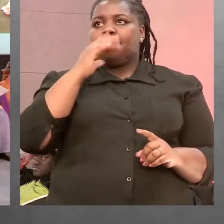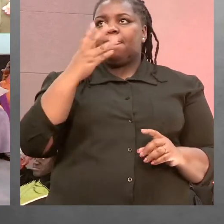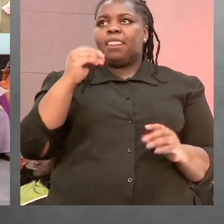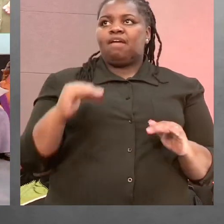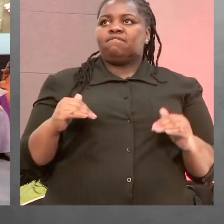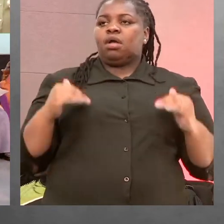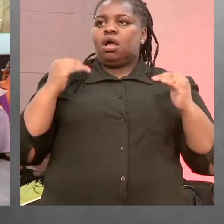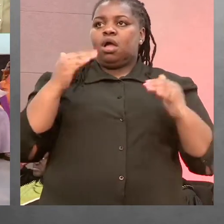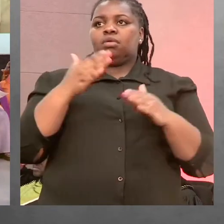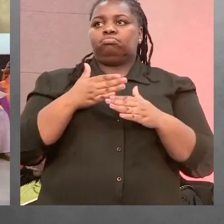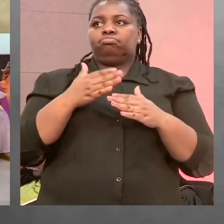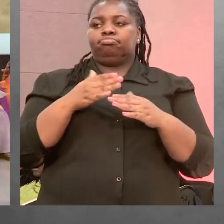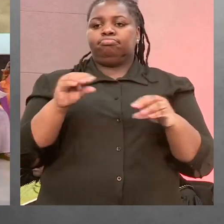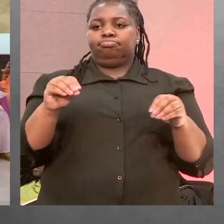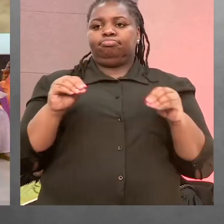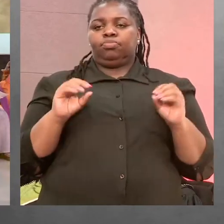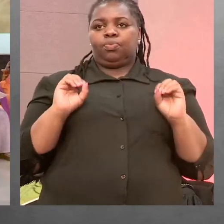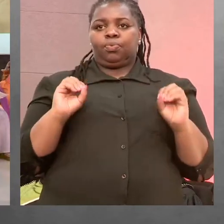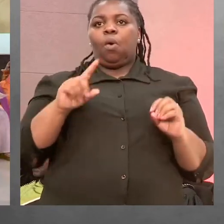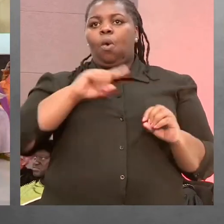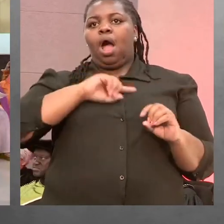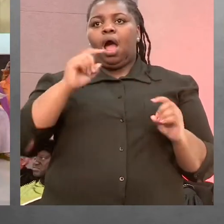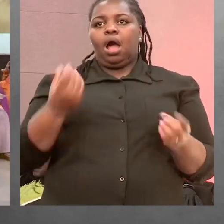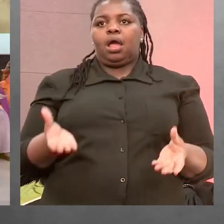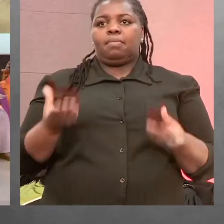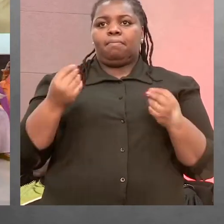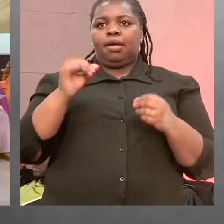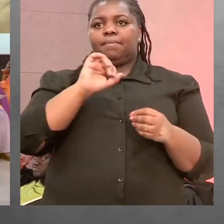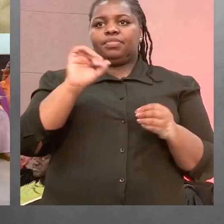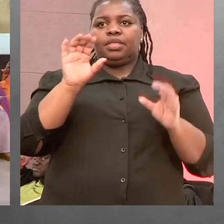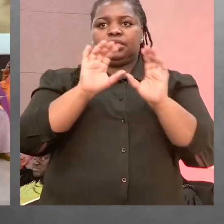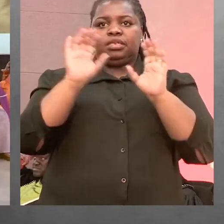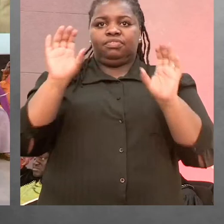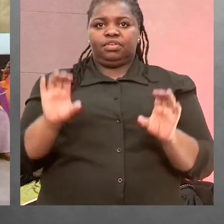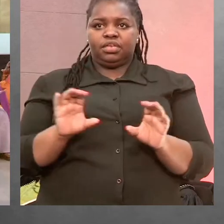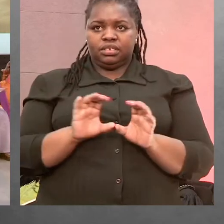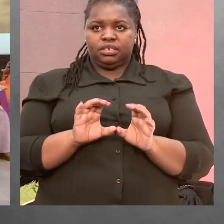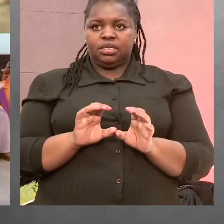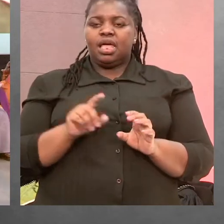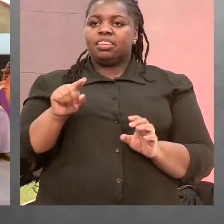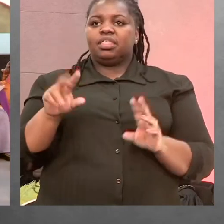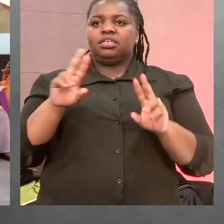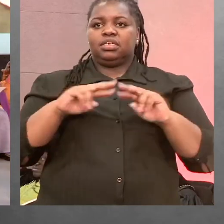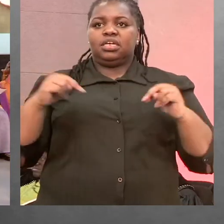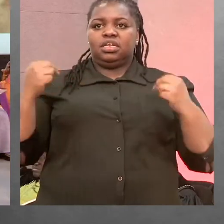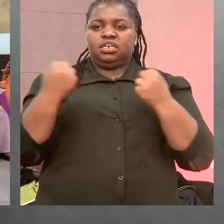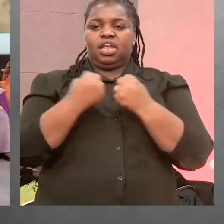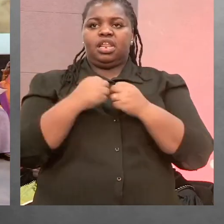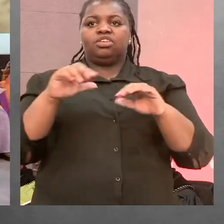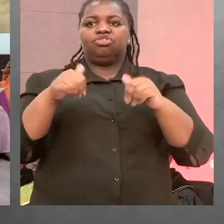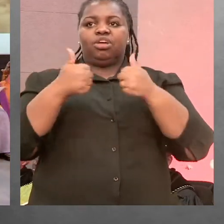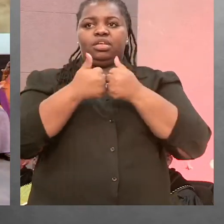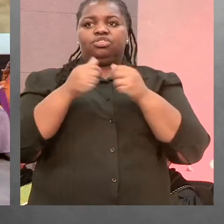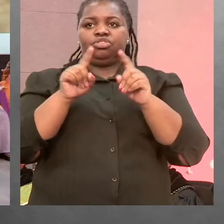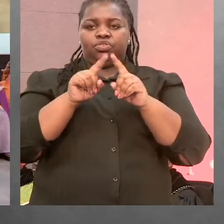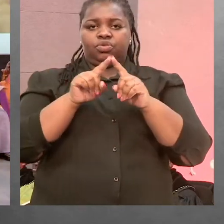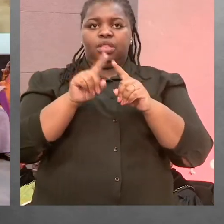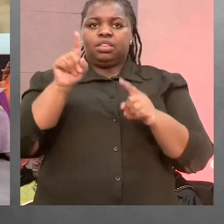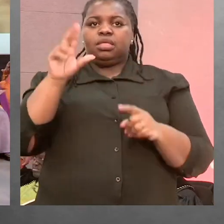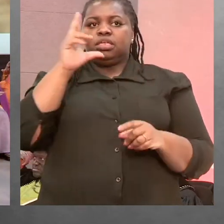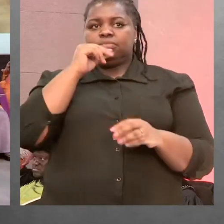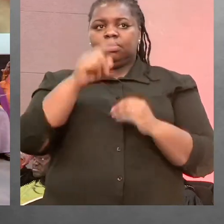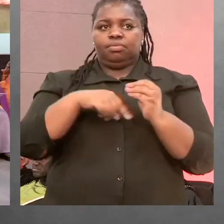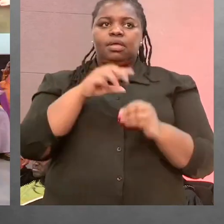rate of unemployment because they cannot get their certificates. This is a national challenge as well. It also speaks